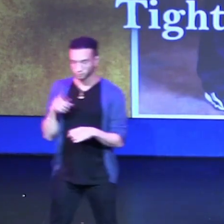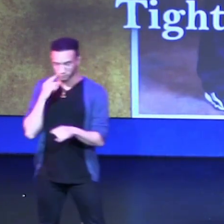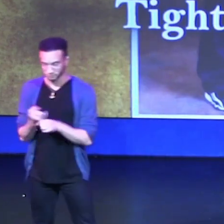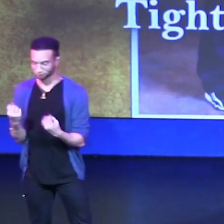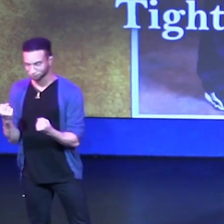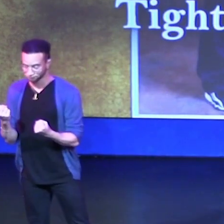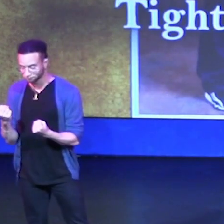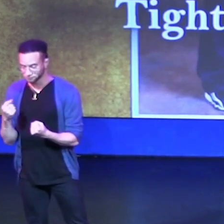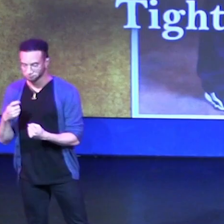ASL skills.